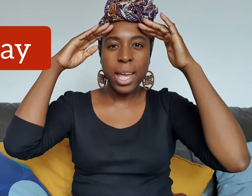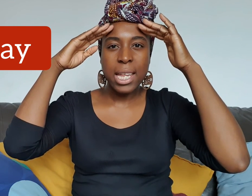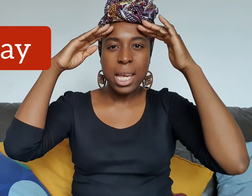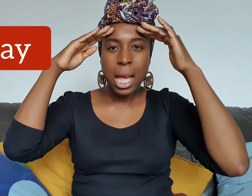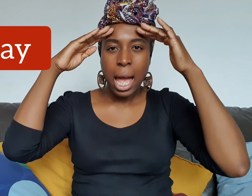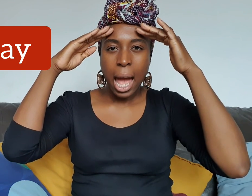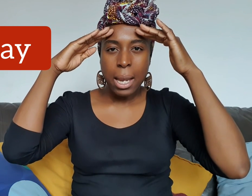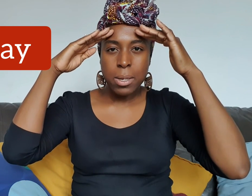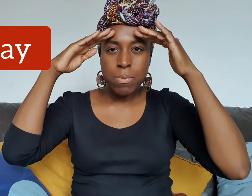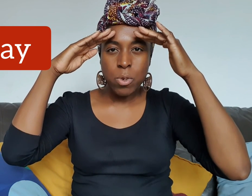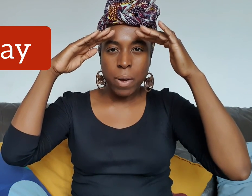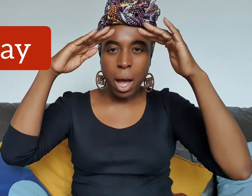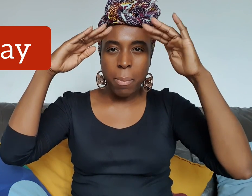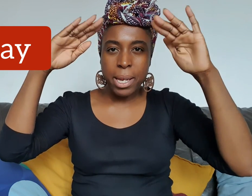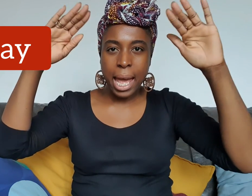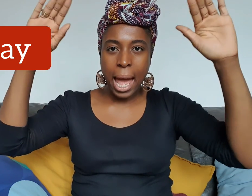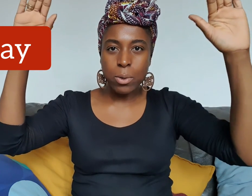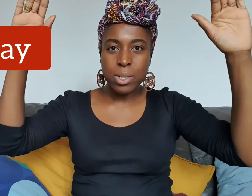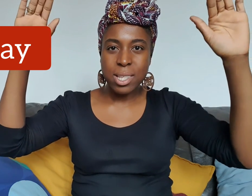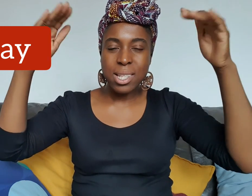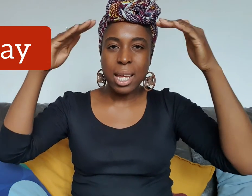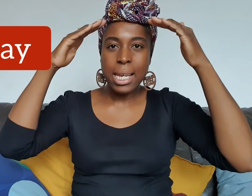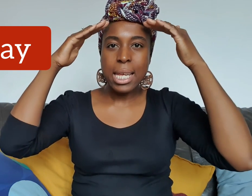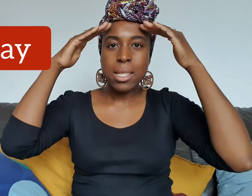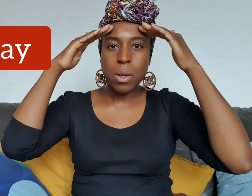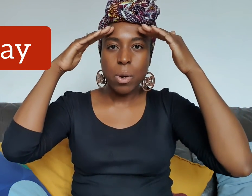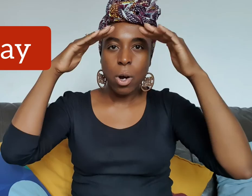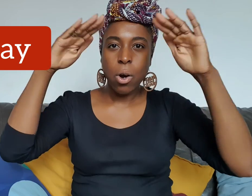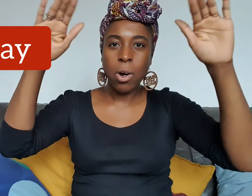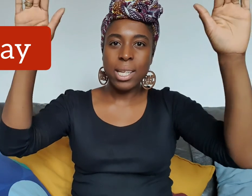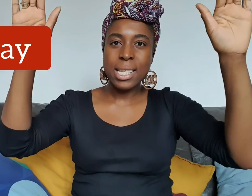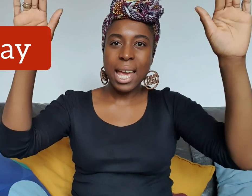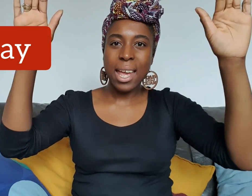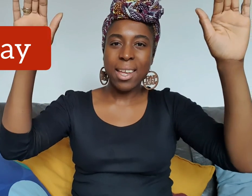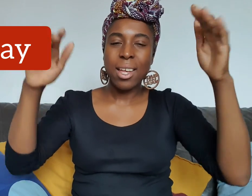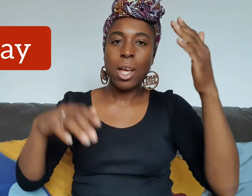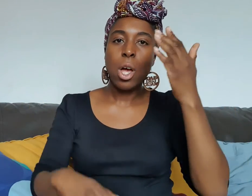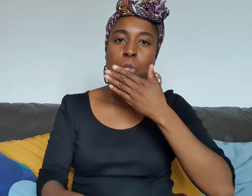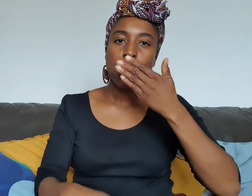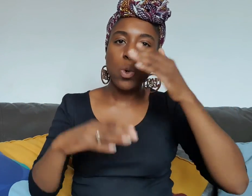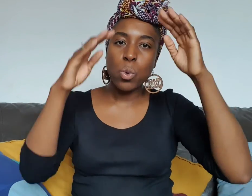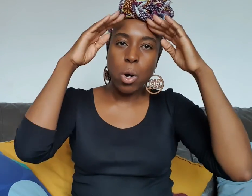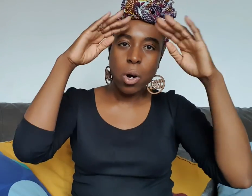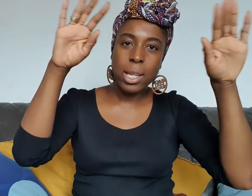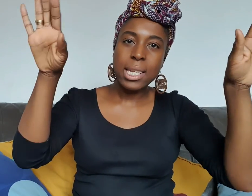forehead and move up and out slightly. holiday. School holidays.